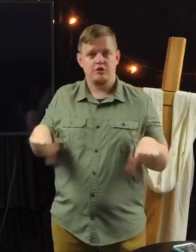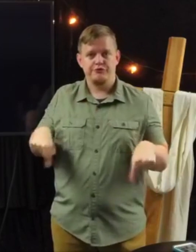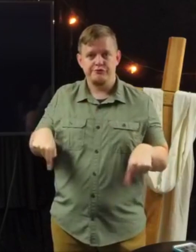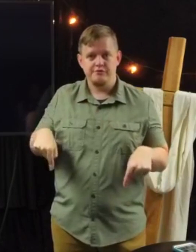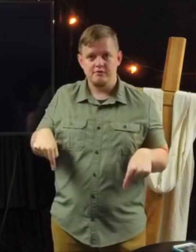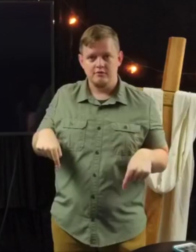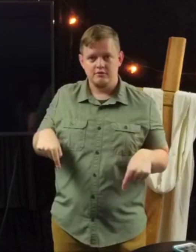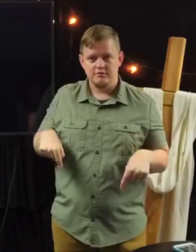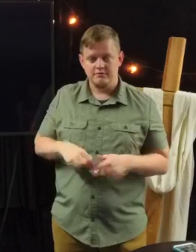and shudder.